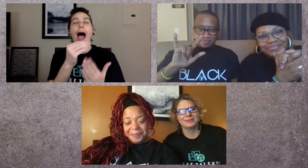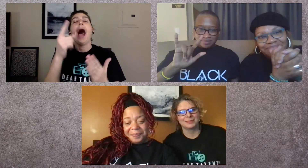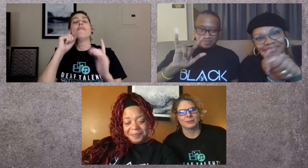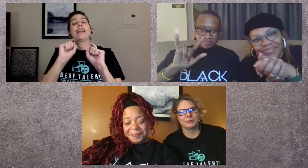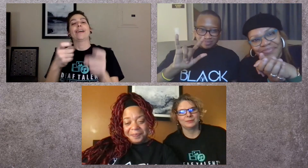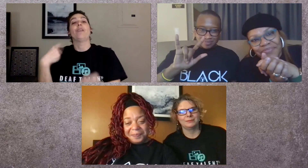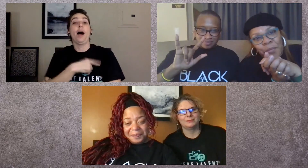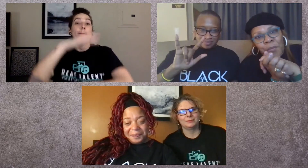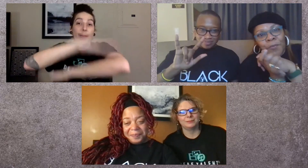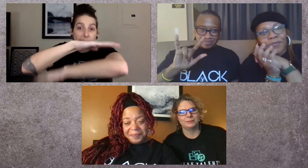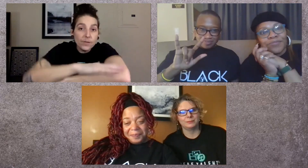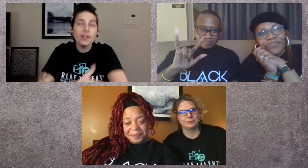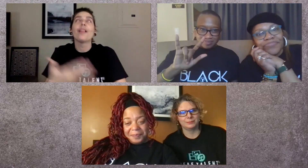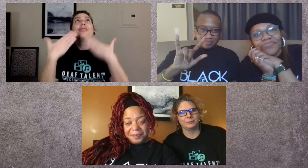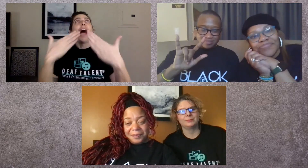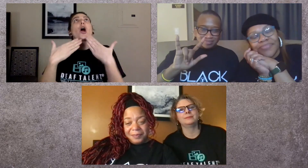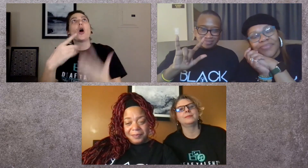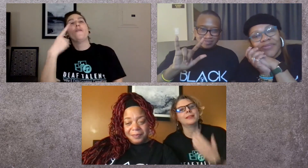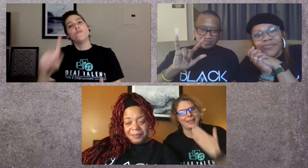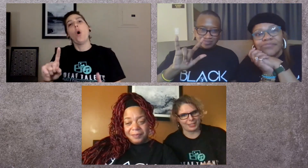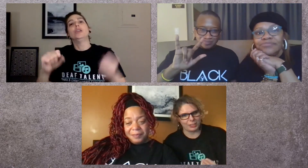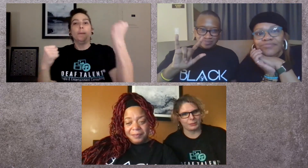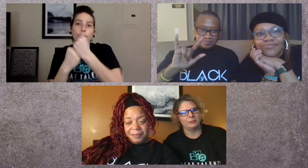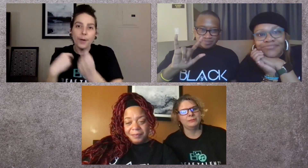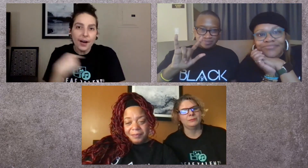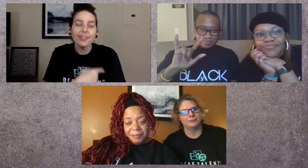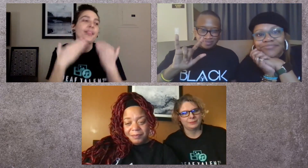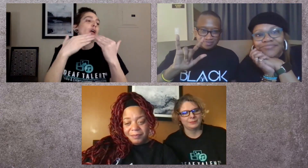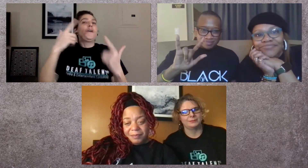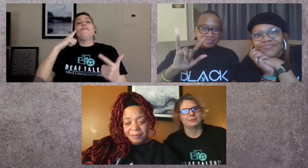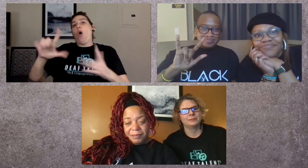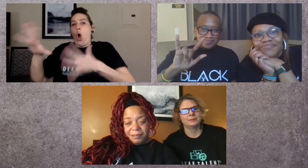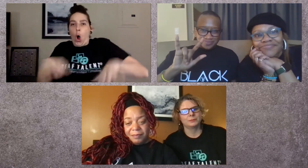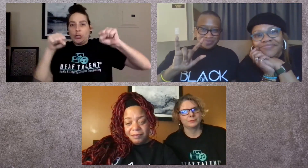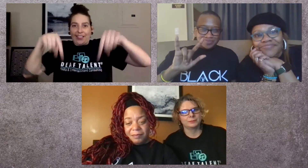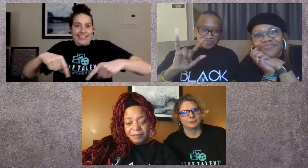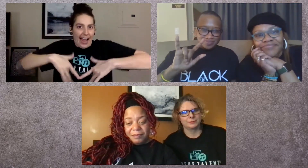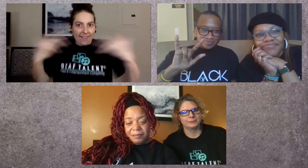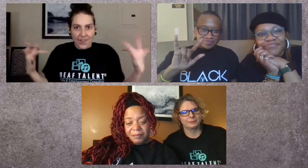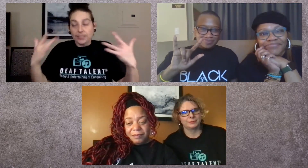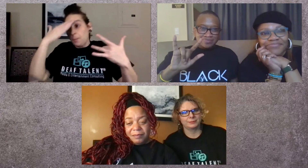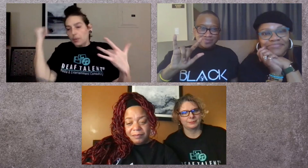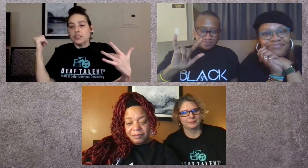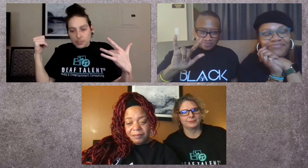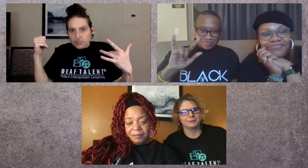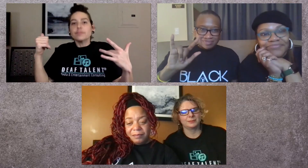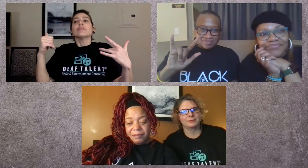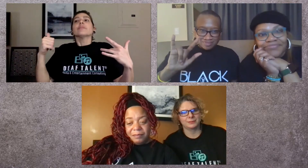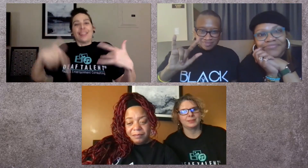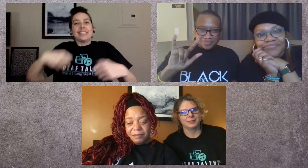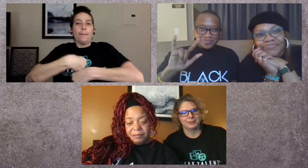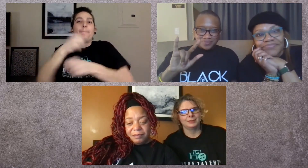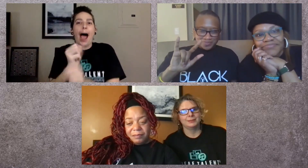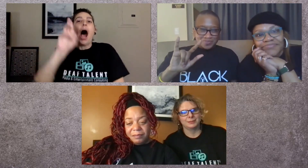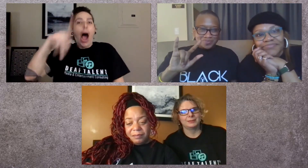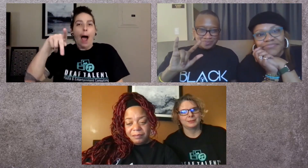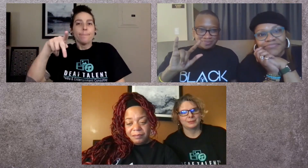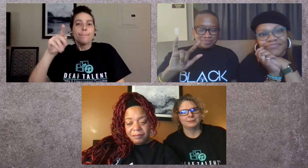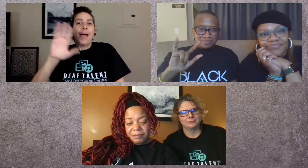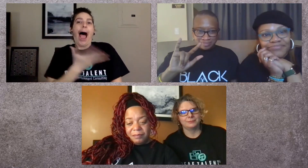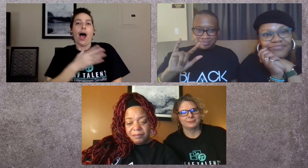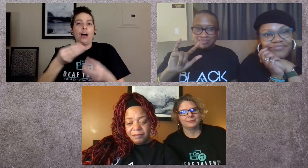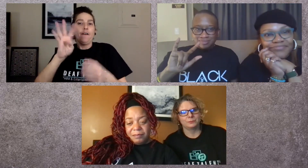alone. Thank you so much. Thank you for giving us this platform, and thank you for supporting us, and thank you for hosting this